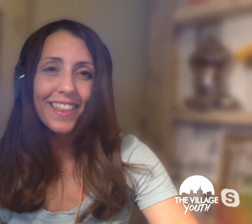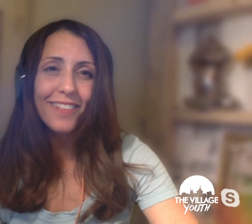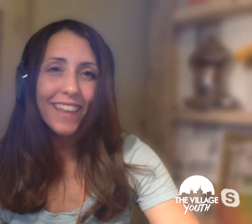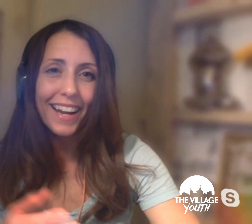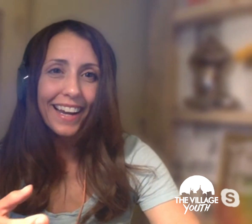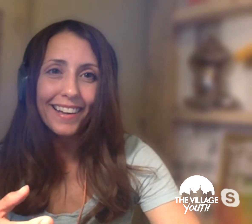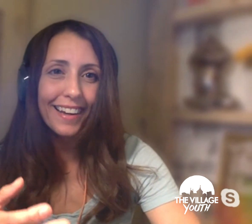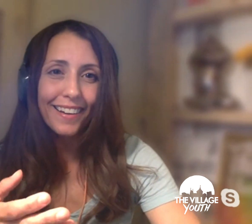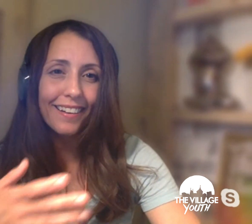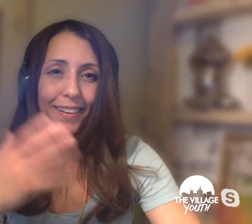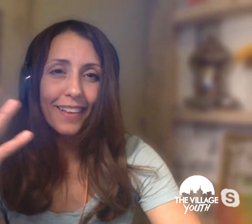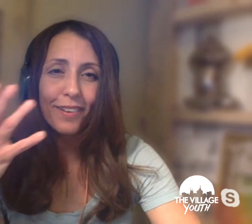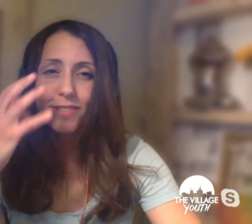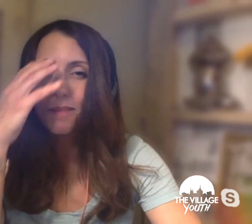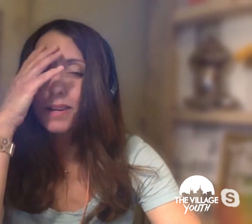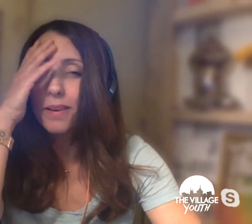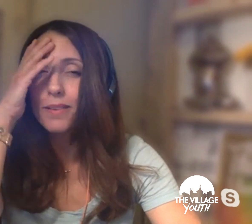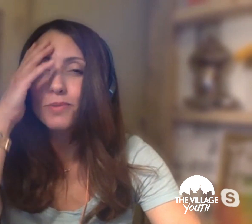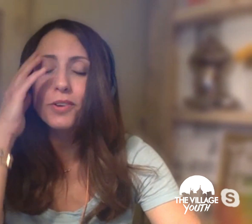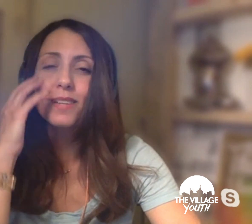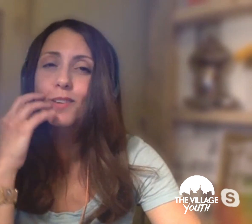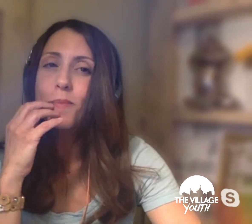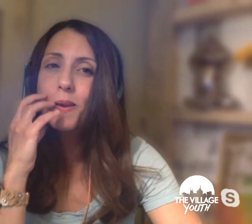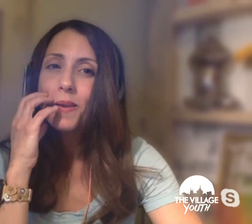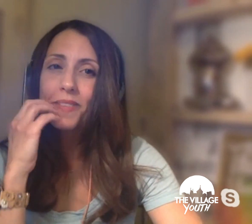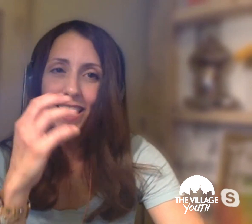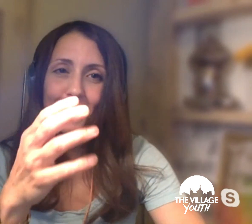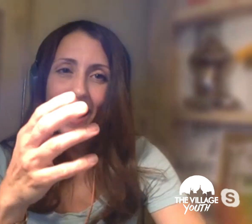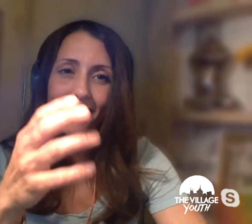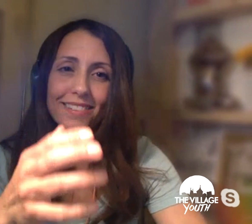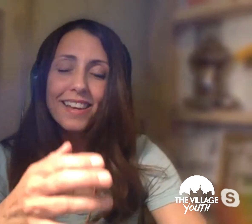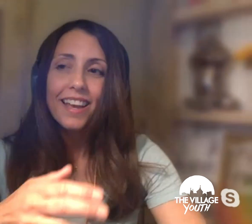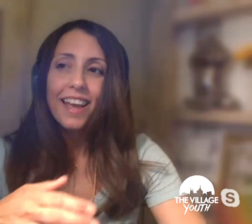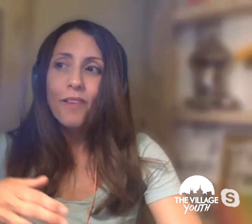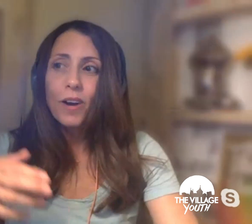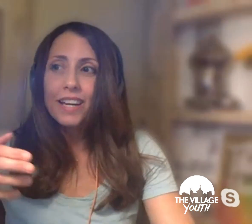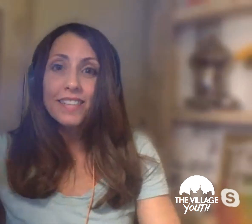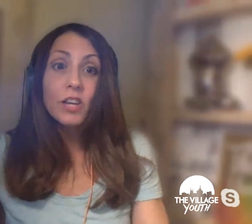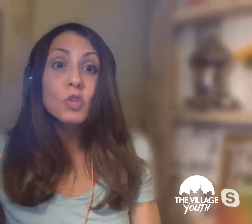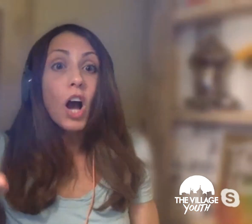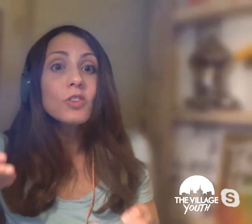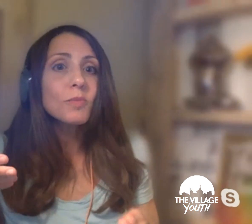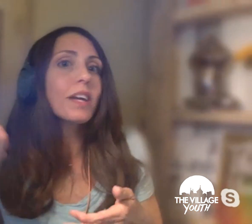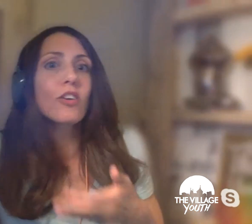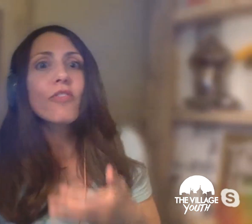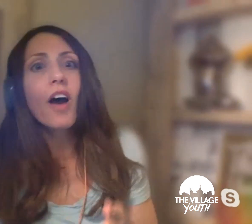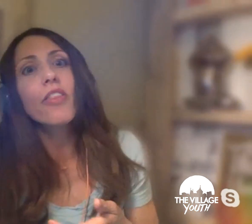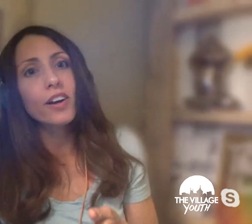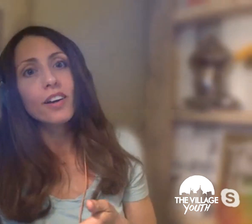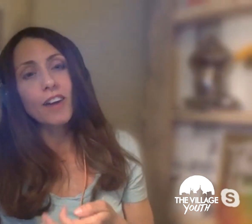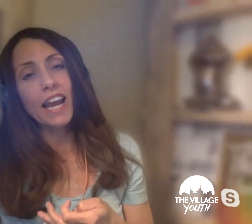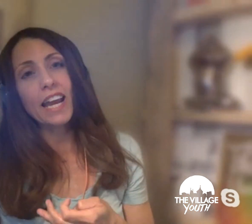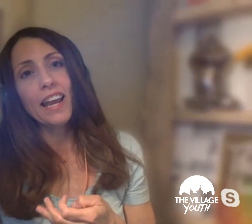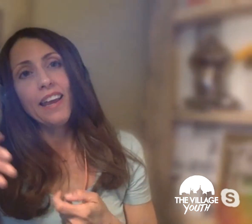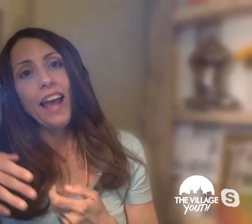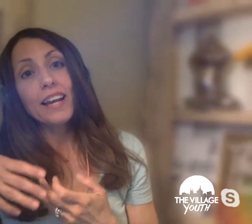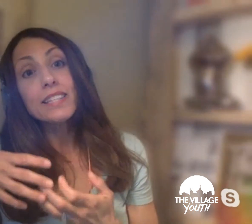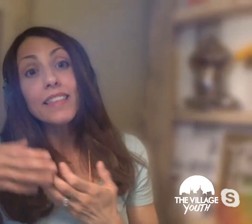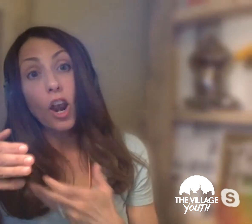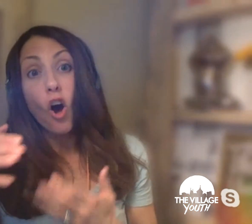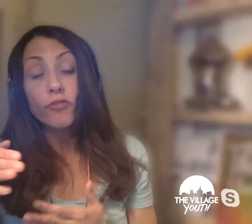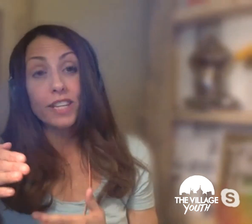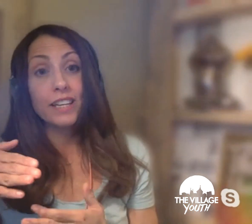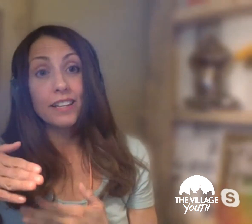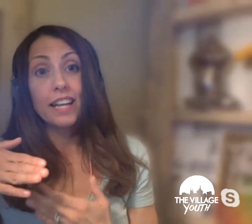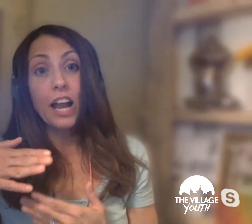morning, I love that guy. I can't think of his name, but anyway, Alex. That was a great sermon. Thank you, Alex. Yep. And what did he say? You talk to him like your father, right? And